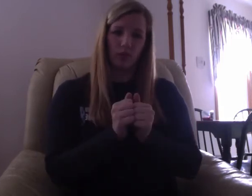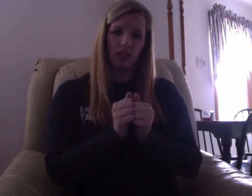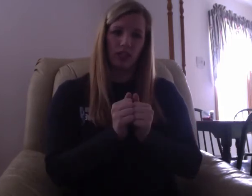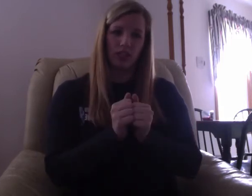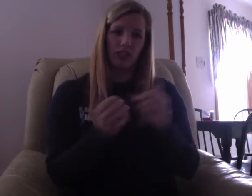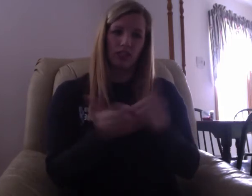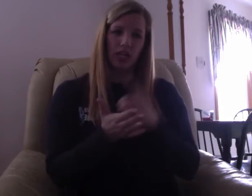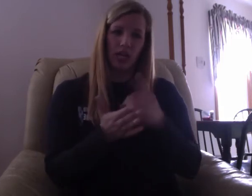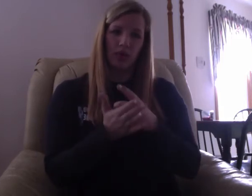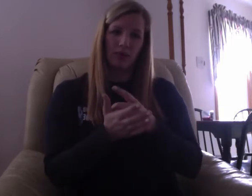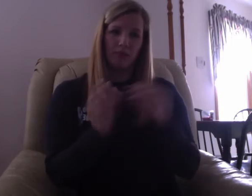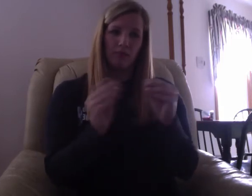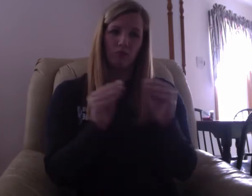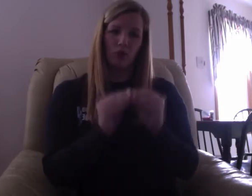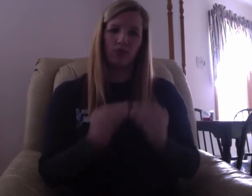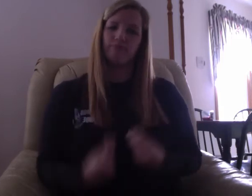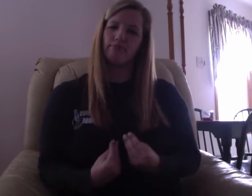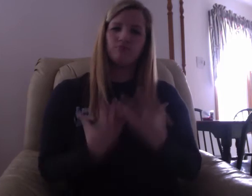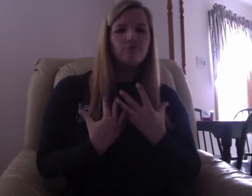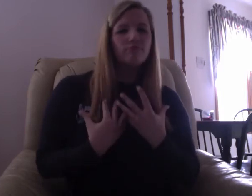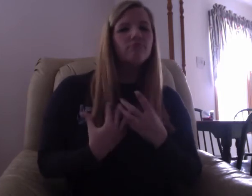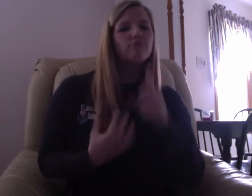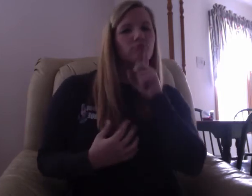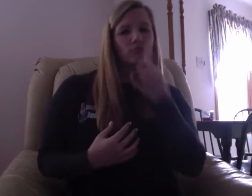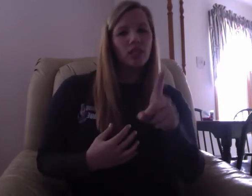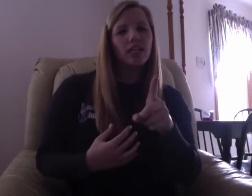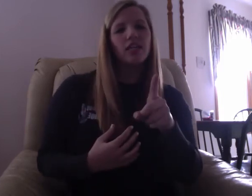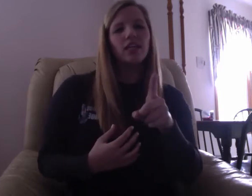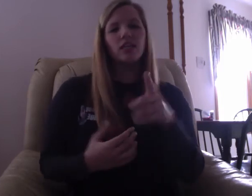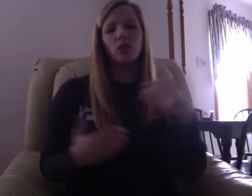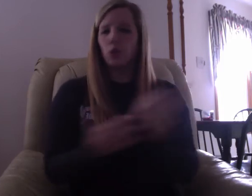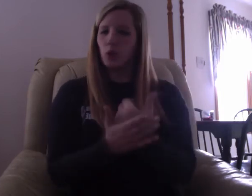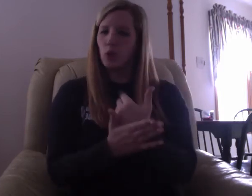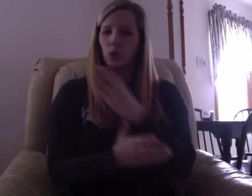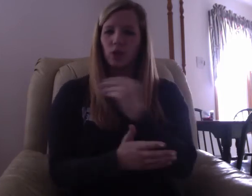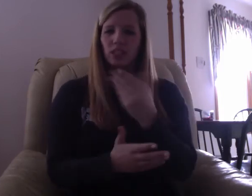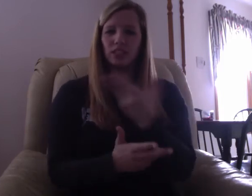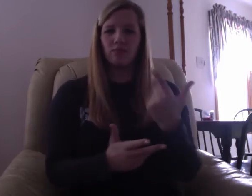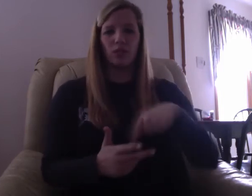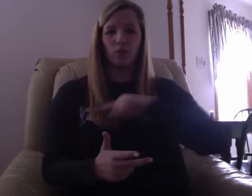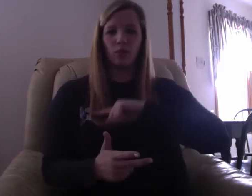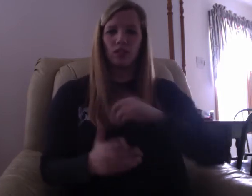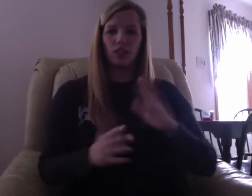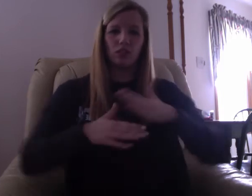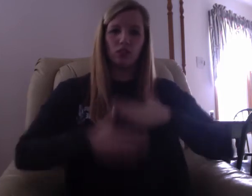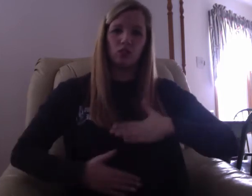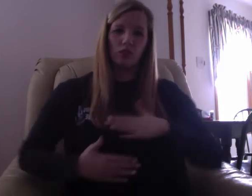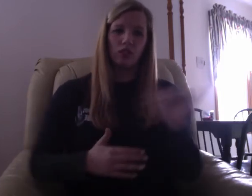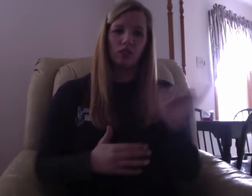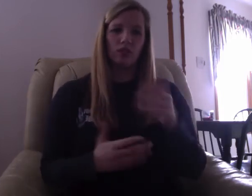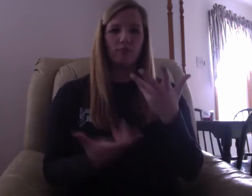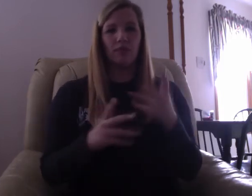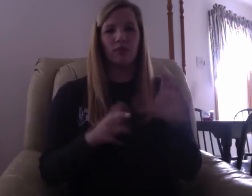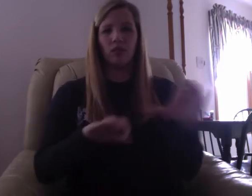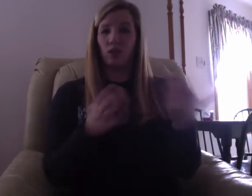uplifting, was definitely new and something that we really liked, and maybe repeat sometime. Well, it's important to